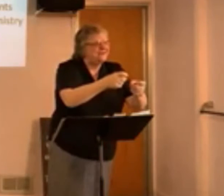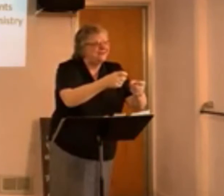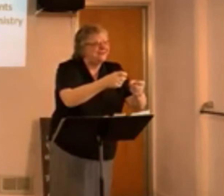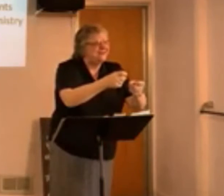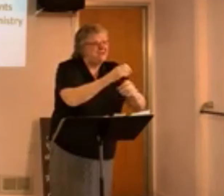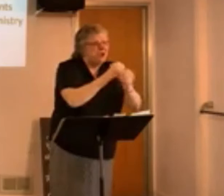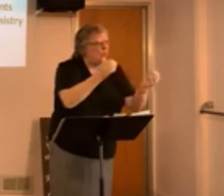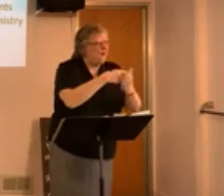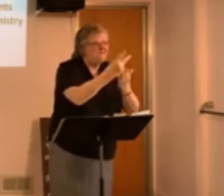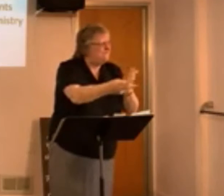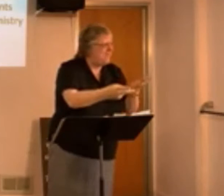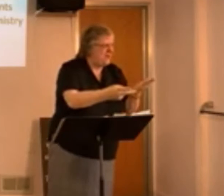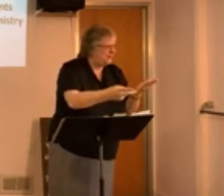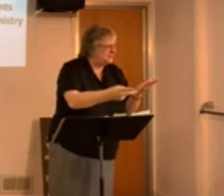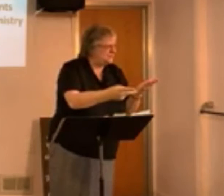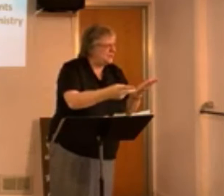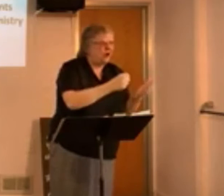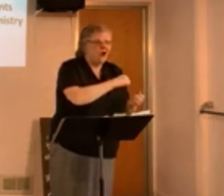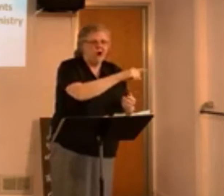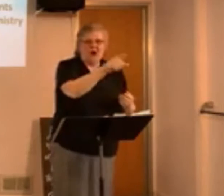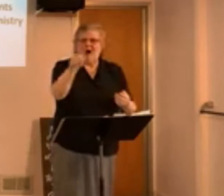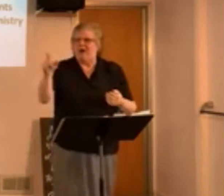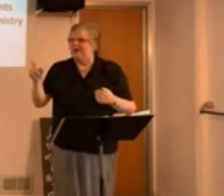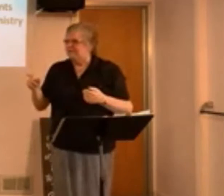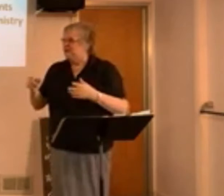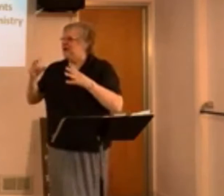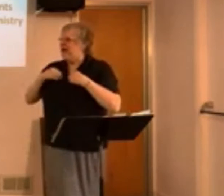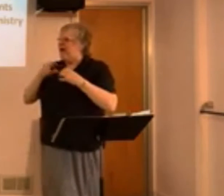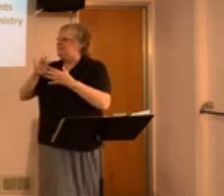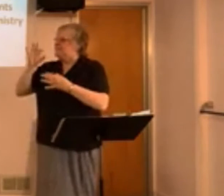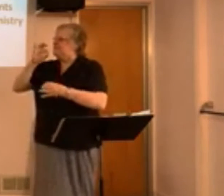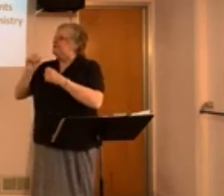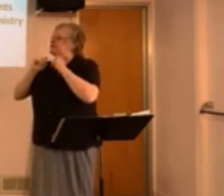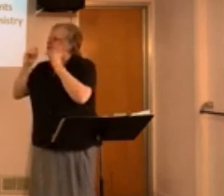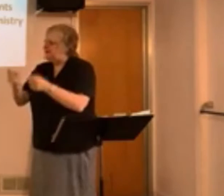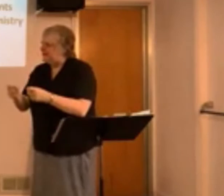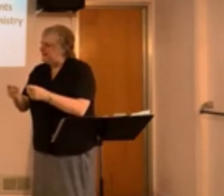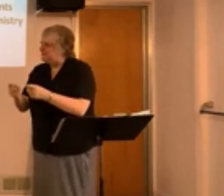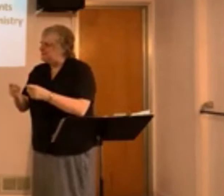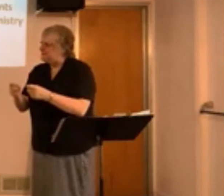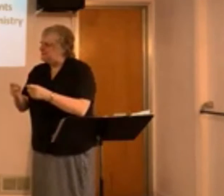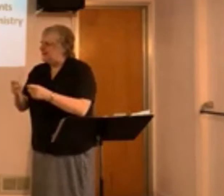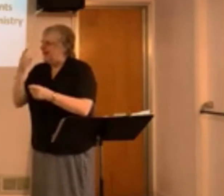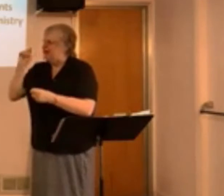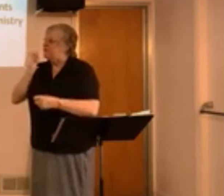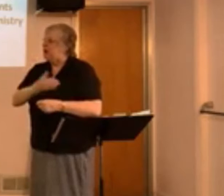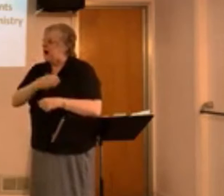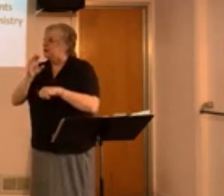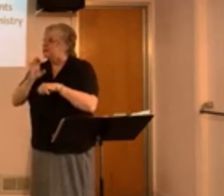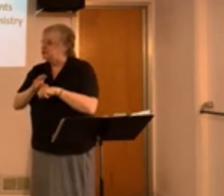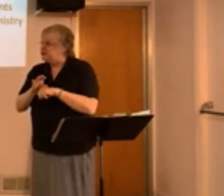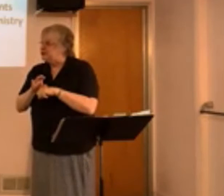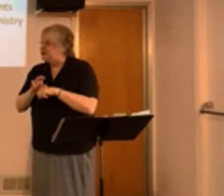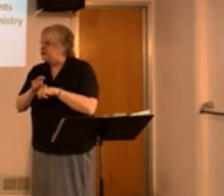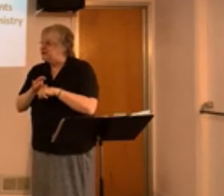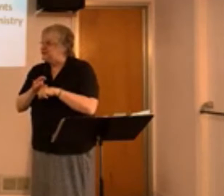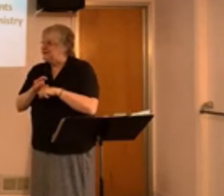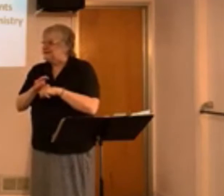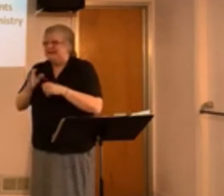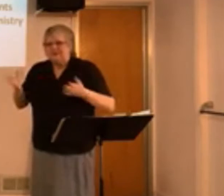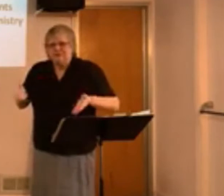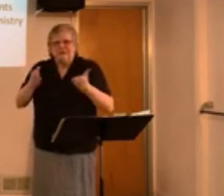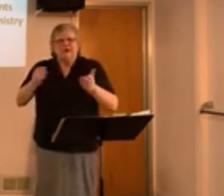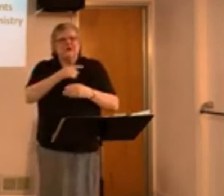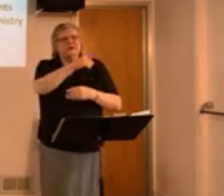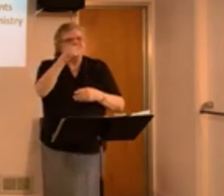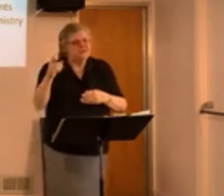of you have a spiritual gift. The joy and the blessing is for our church is to